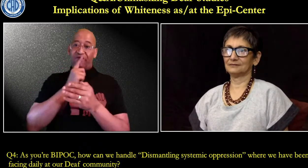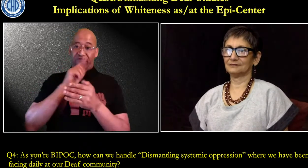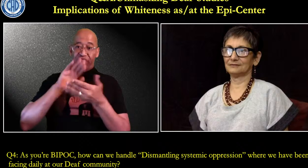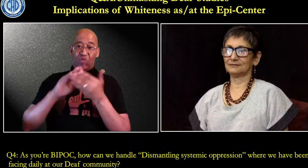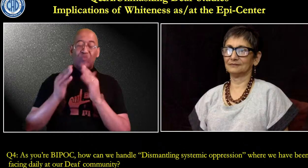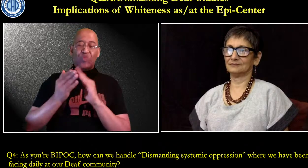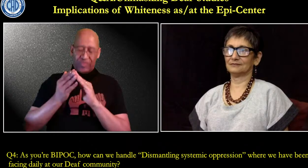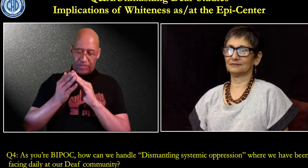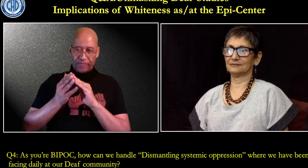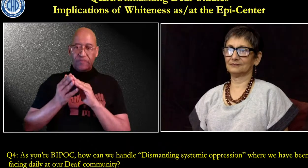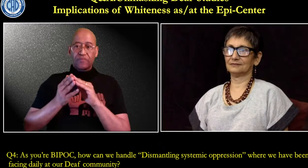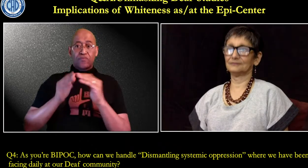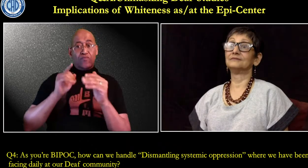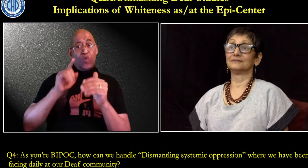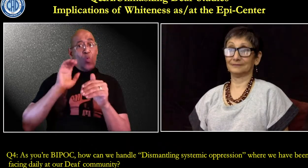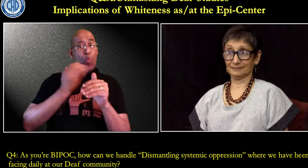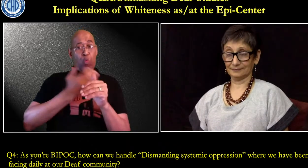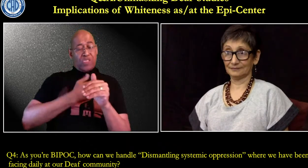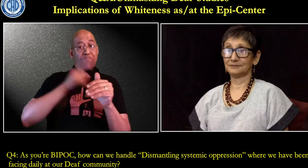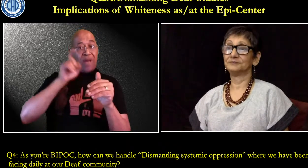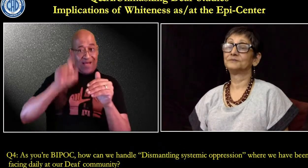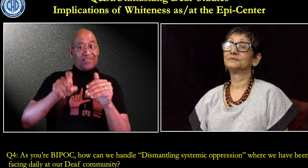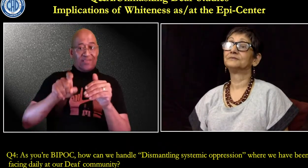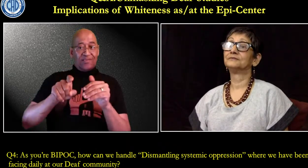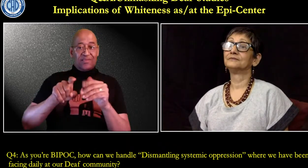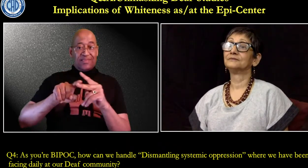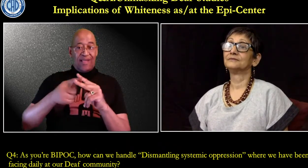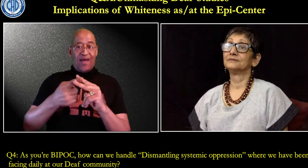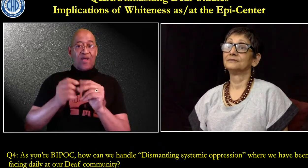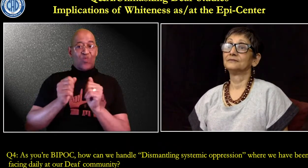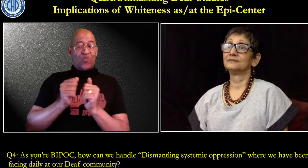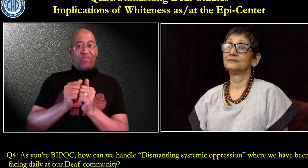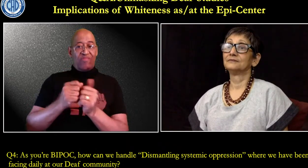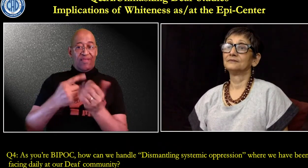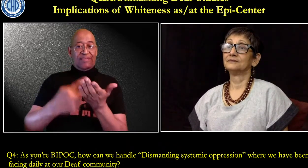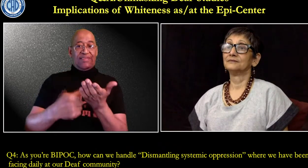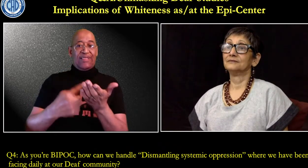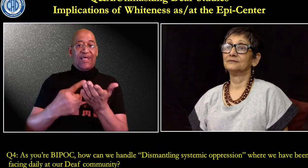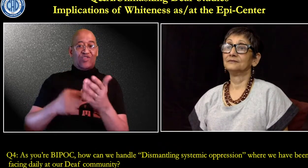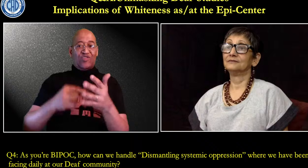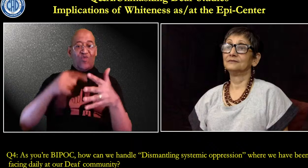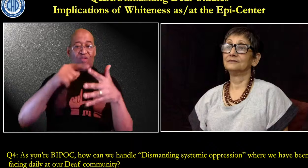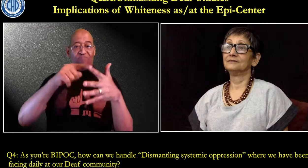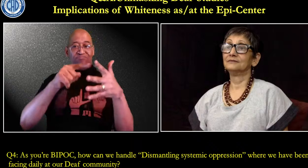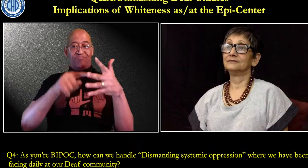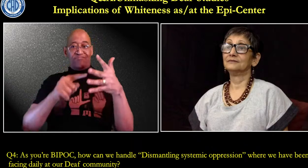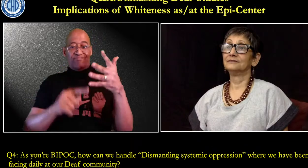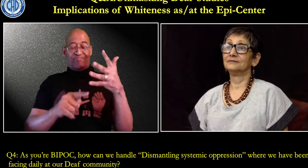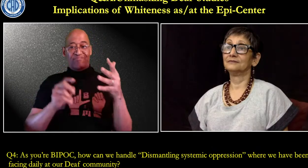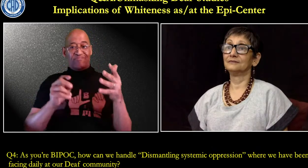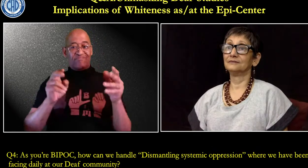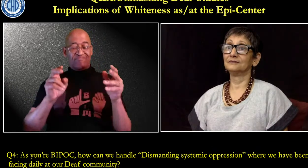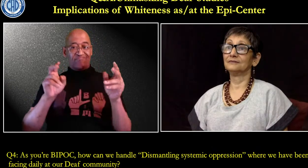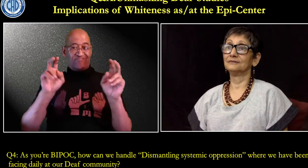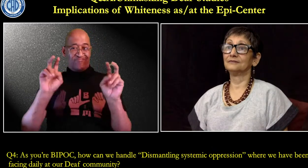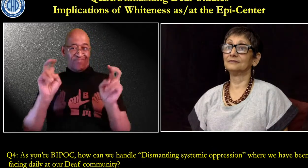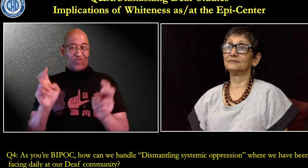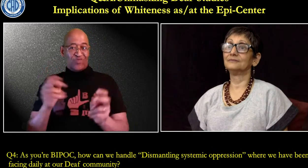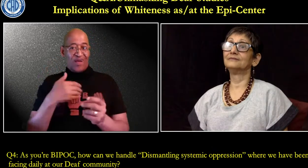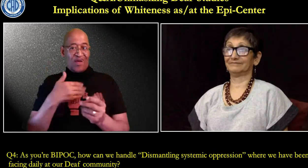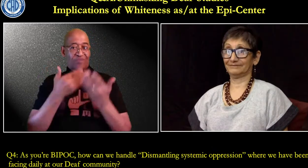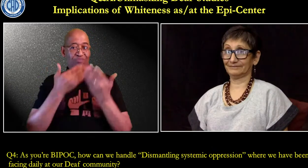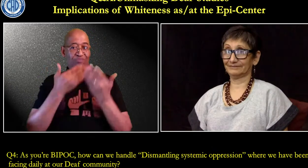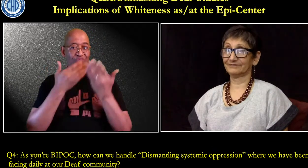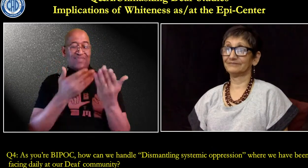ideas. But for us, being truly involved in the deaf community, it has to start with that